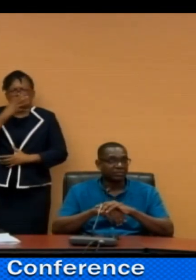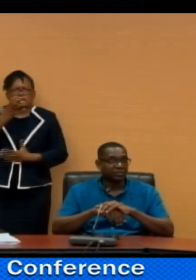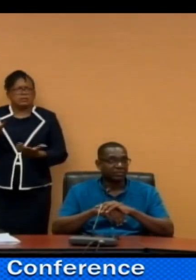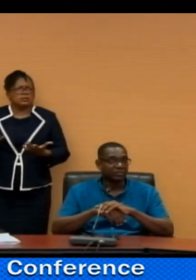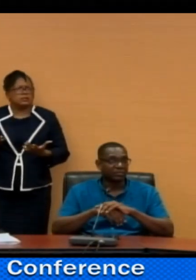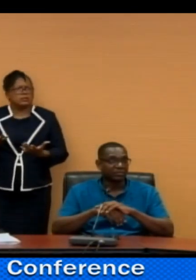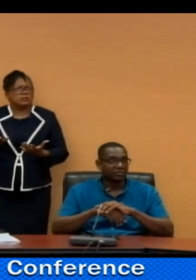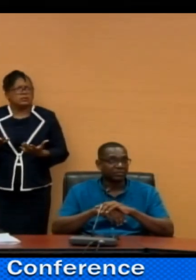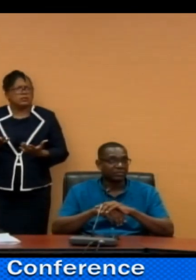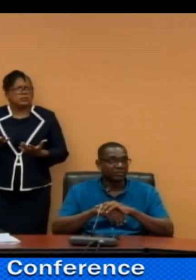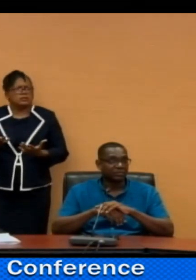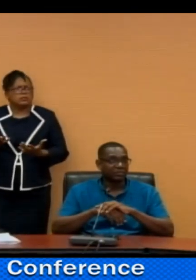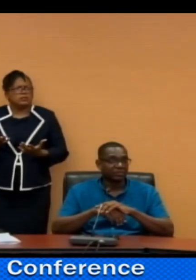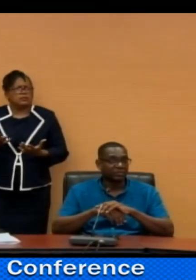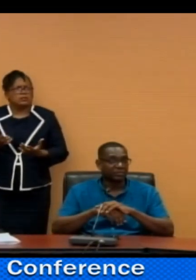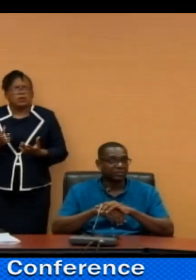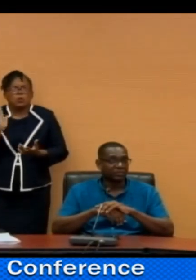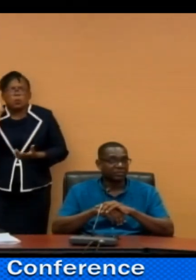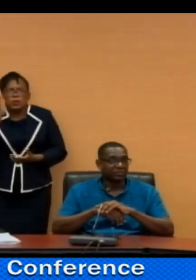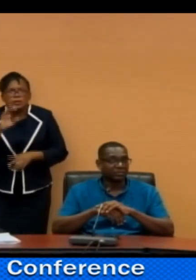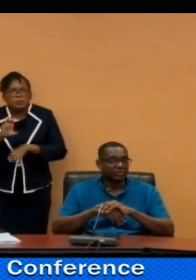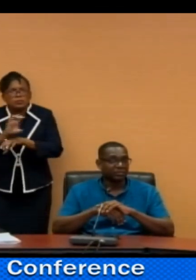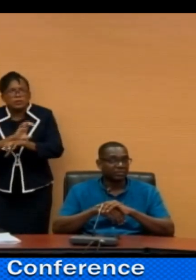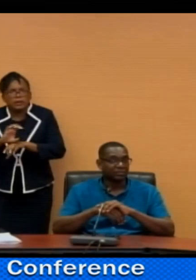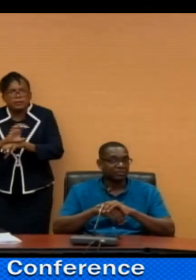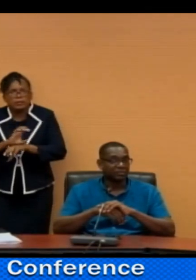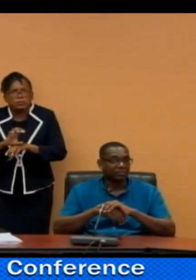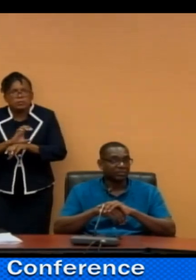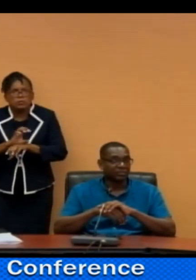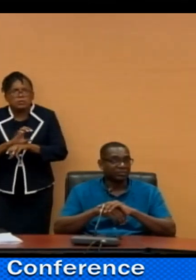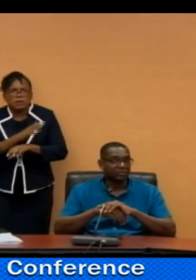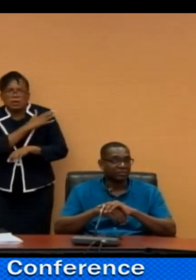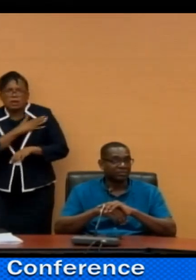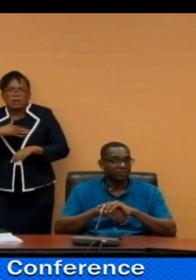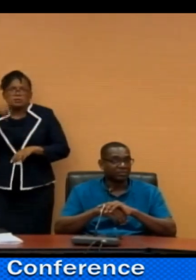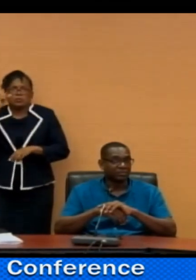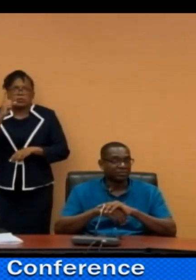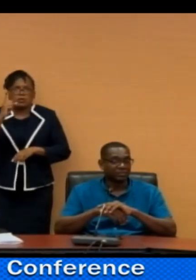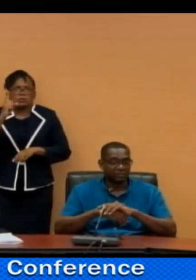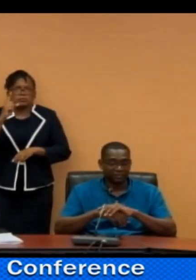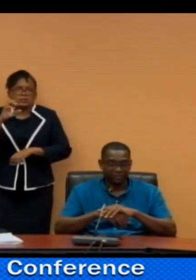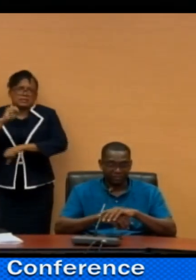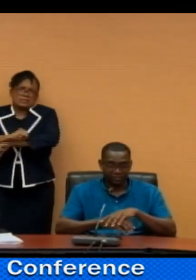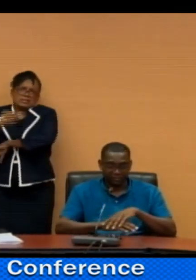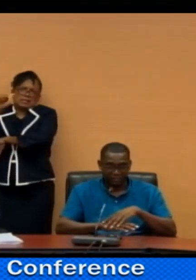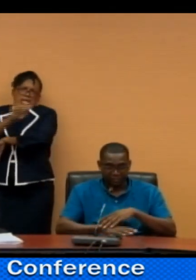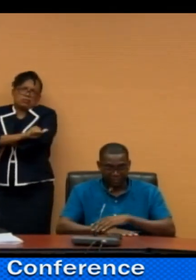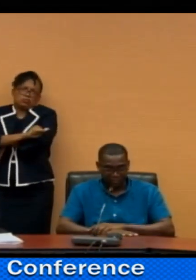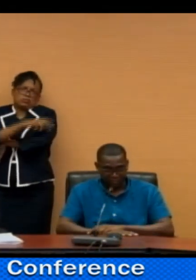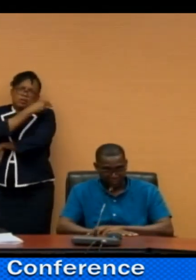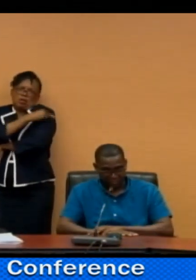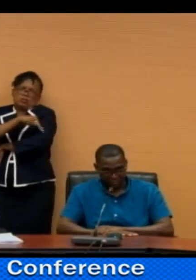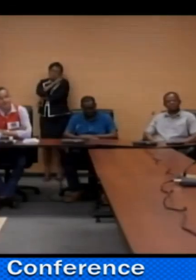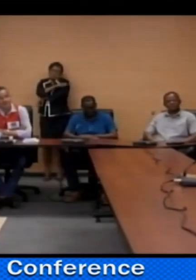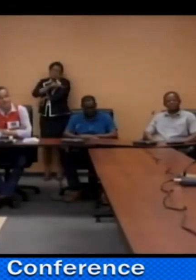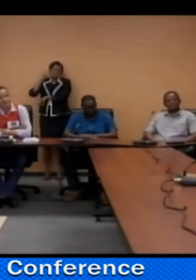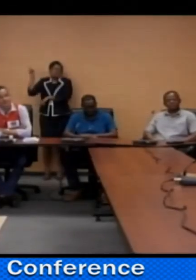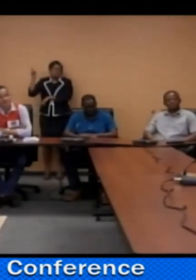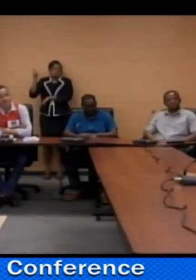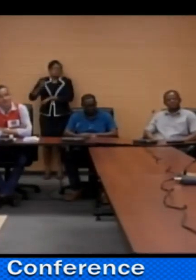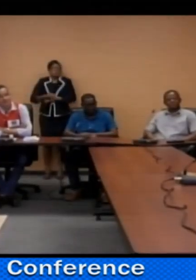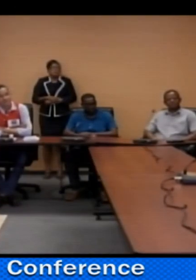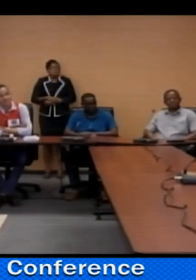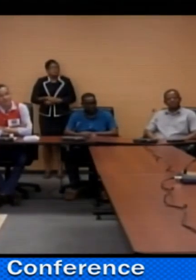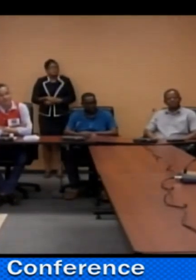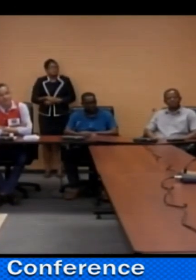one stationing for Carriacou and as well as Maribor side? And secondly, just before you wrap up, I don't think I got